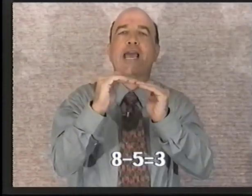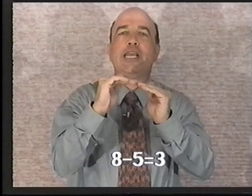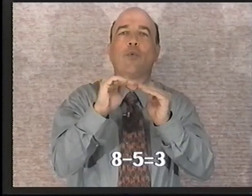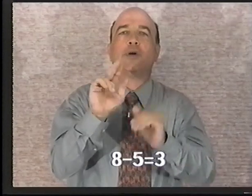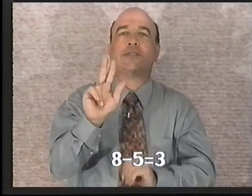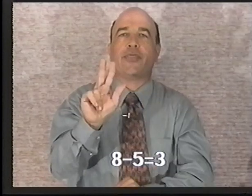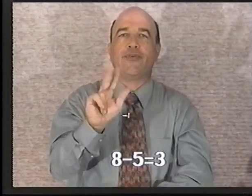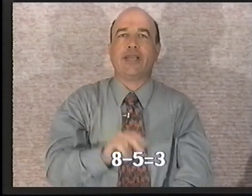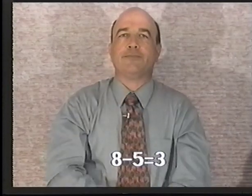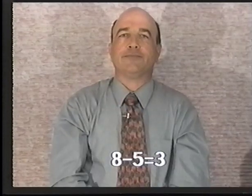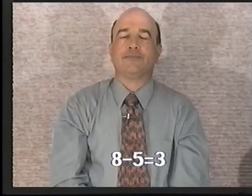equals 3.